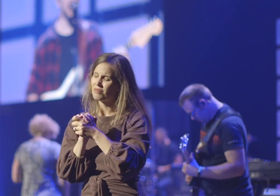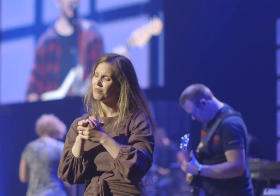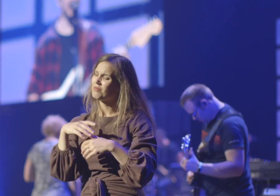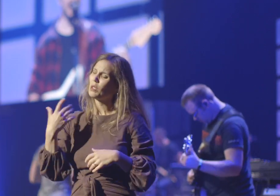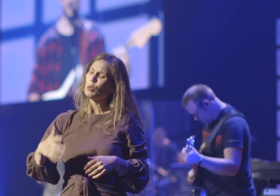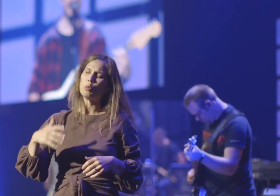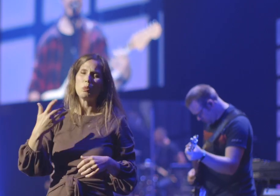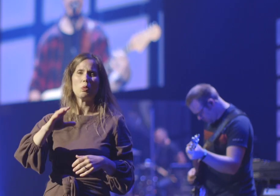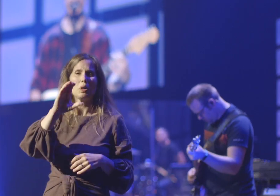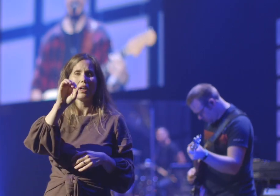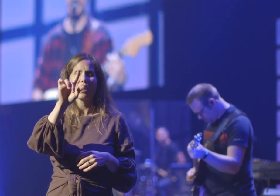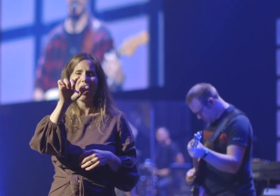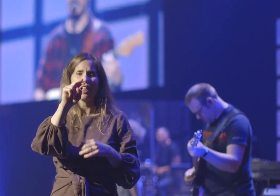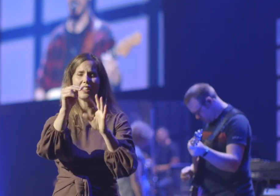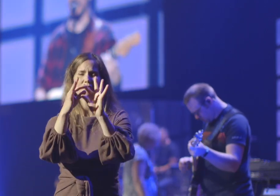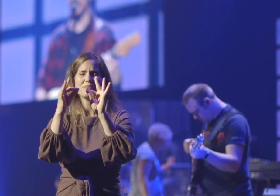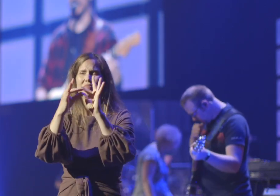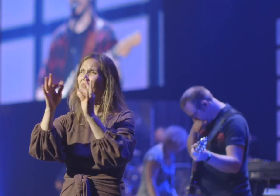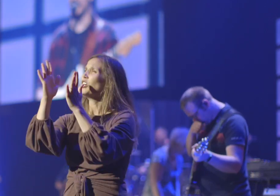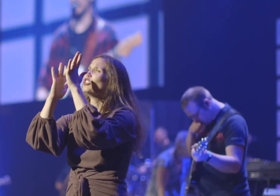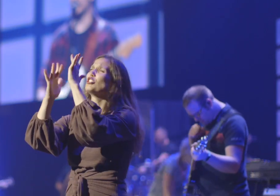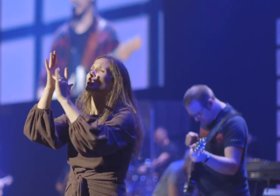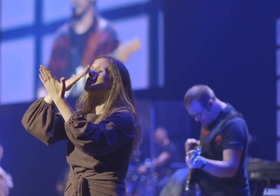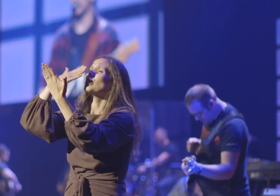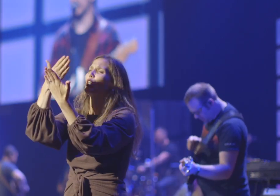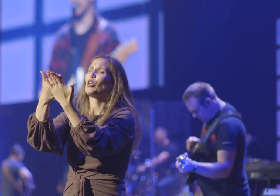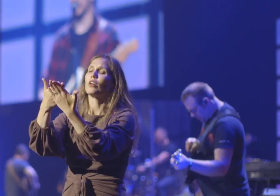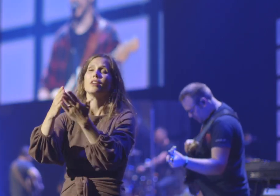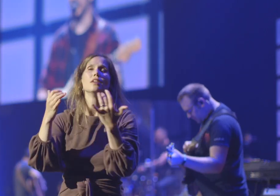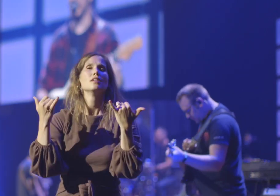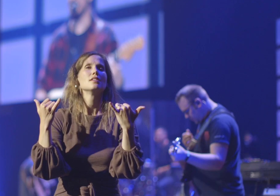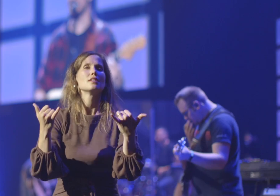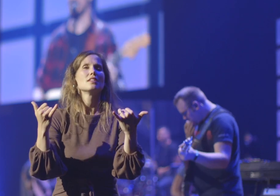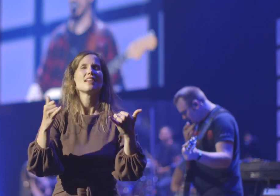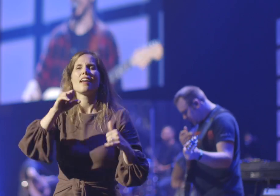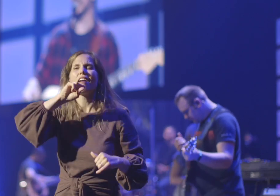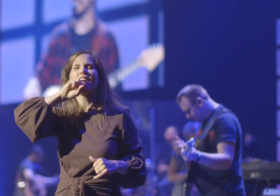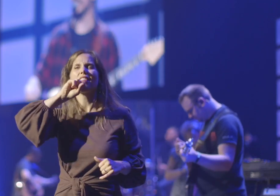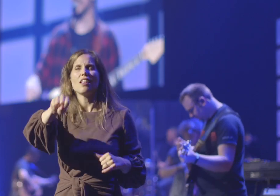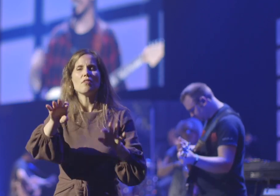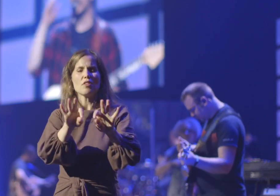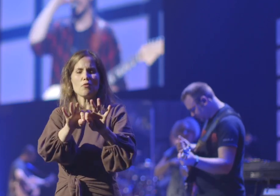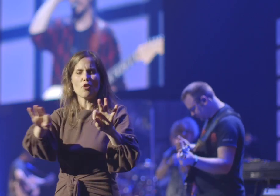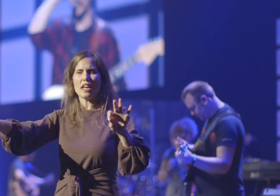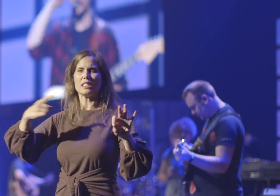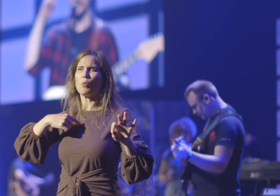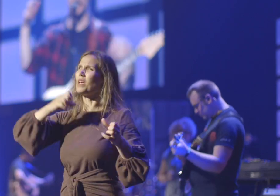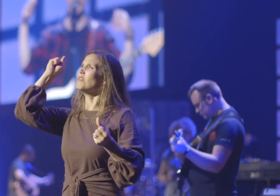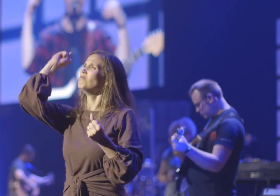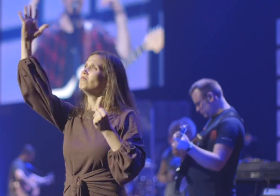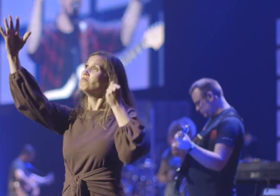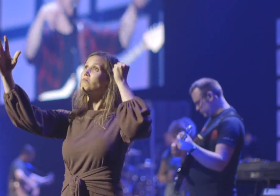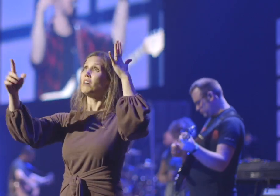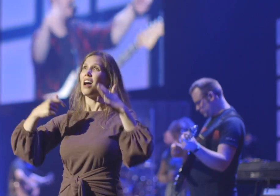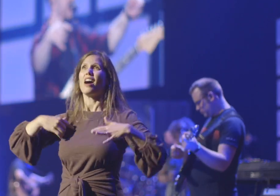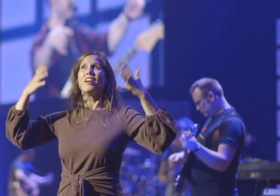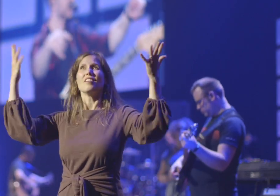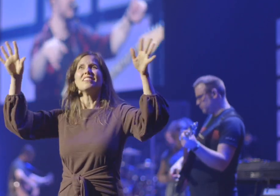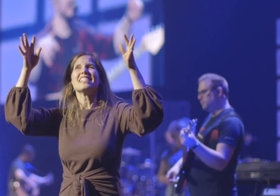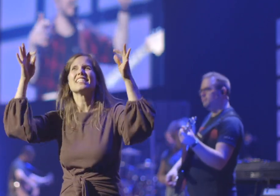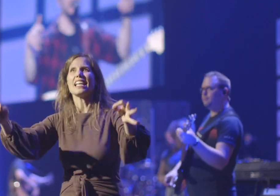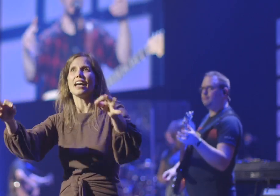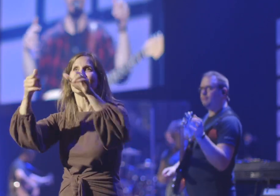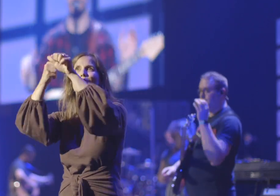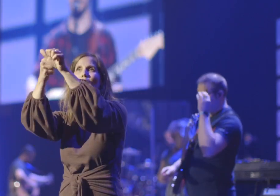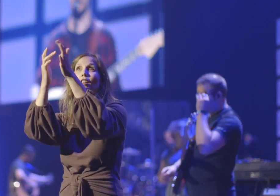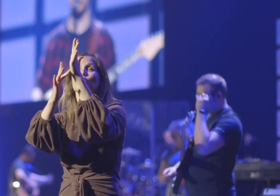He's so good. Today, I love that we get to sing I Have Decided to Follow Jesus on the same day